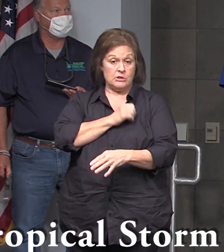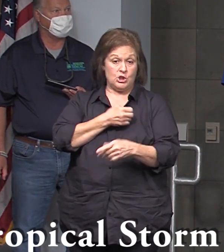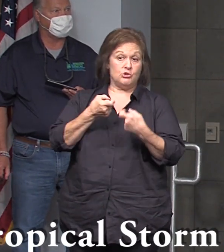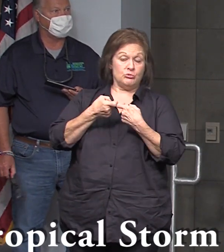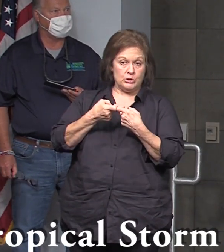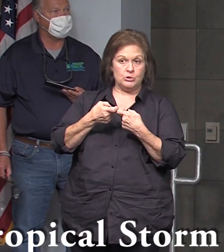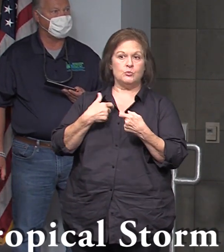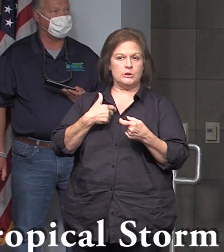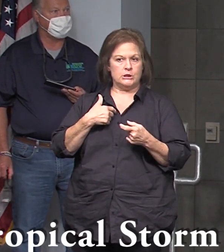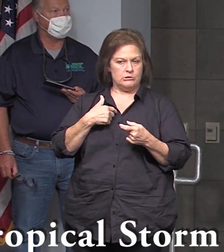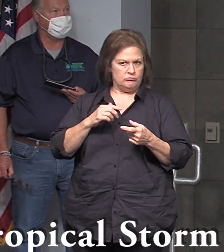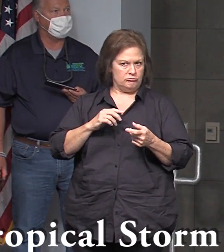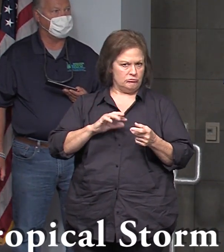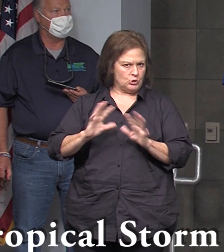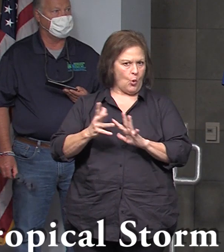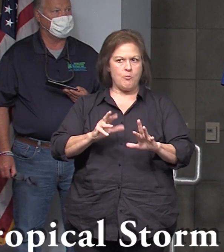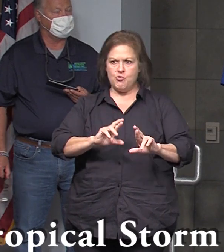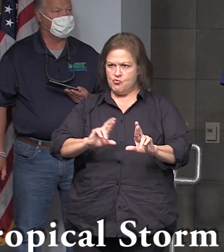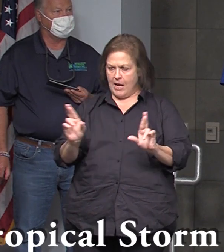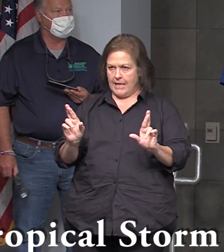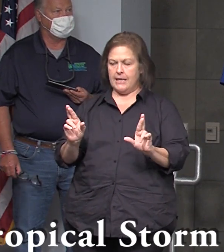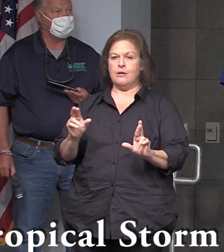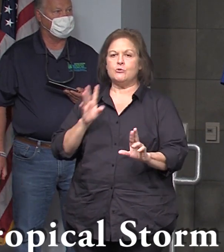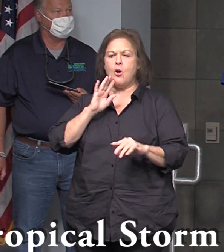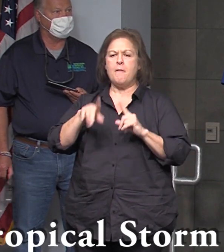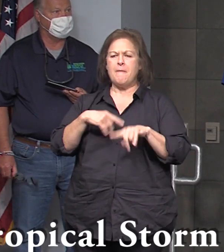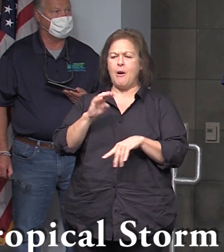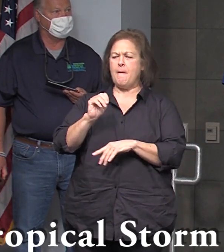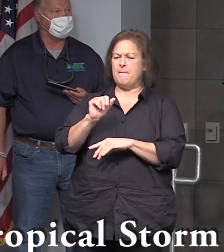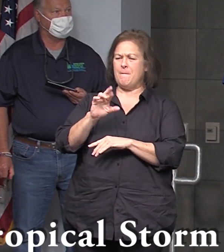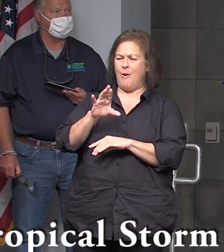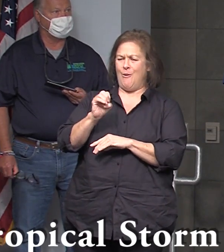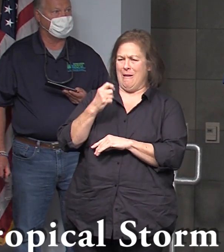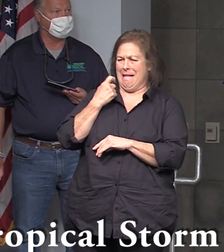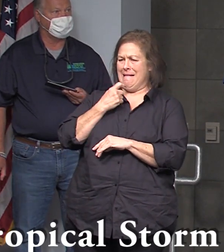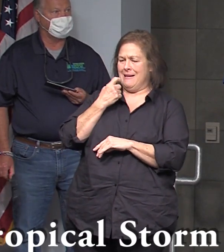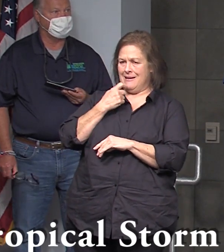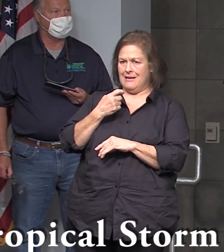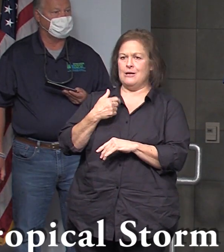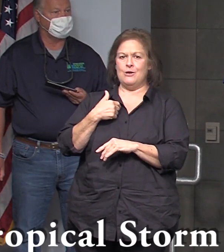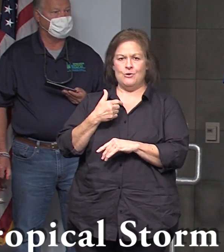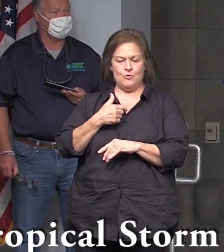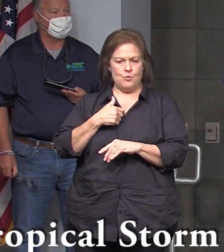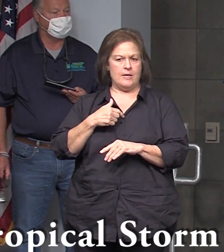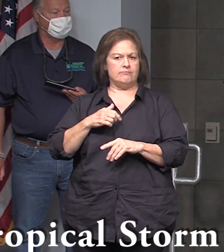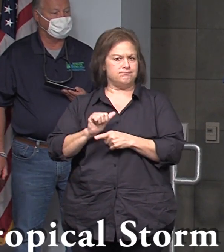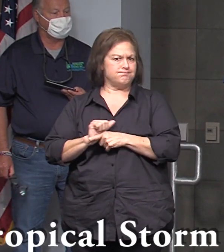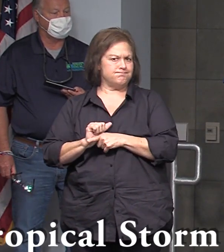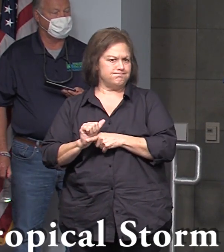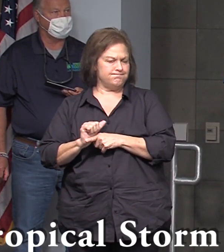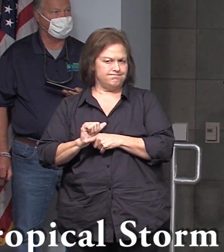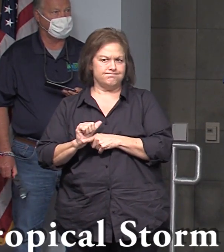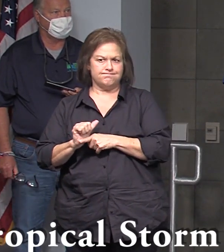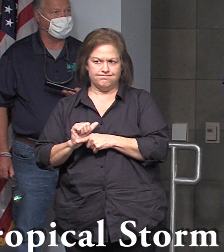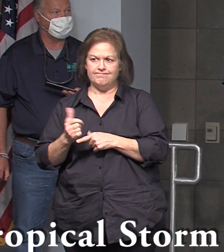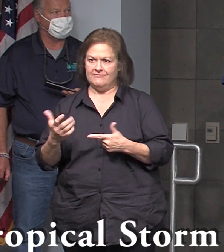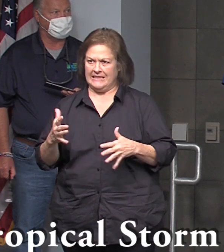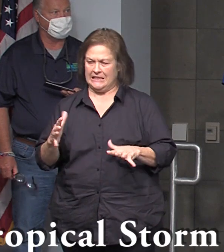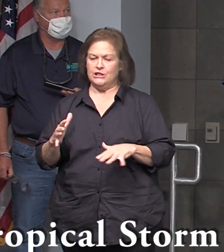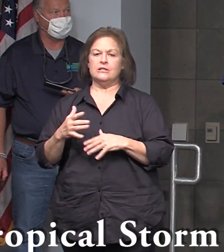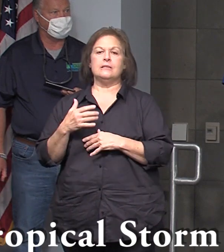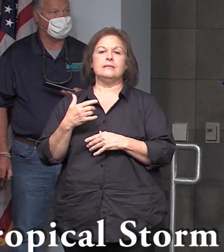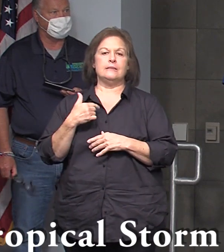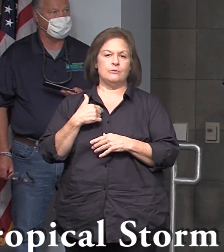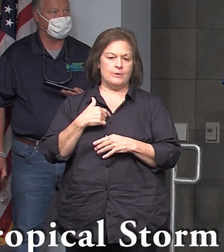storm ready. We were here talking about Marco not too long ago. We've done a dress rehearsal, a dry run, if you will, and we're